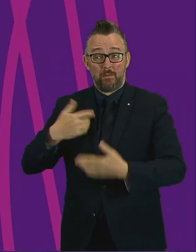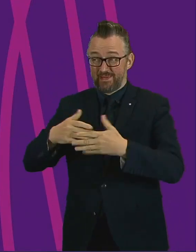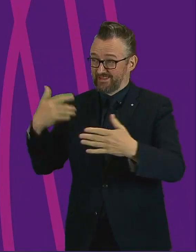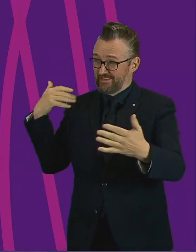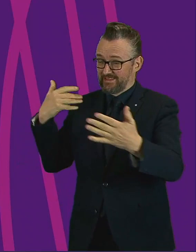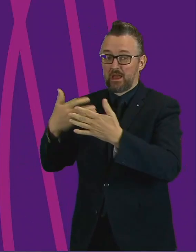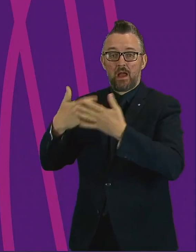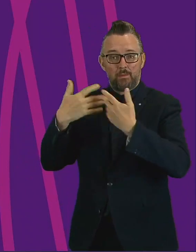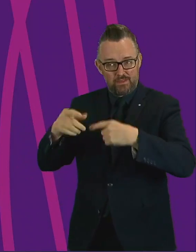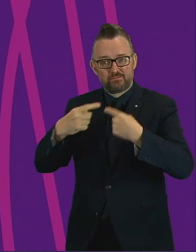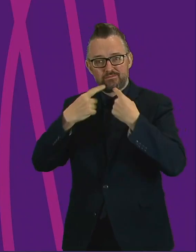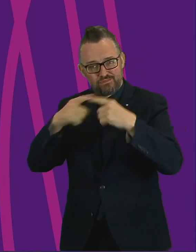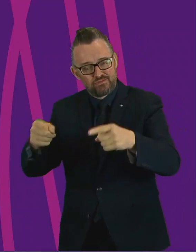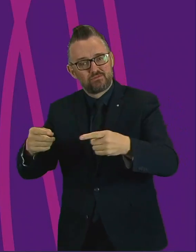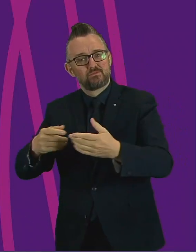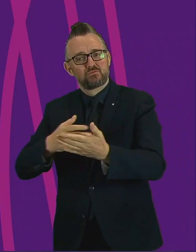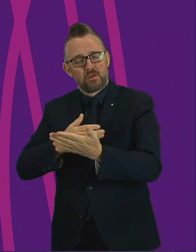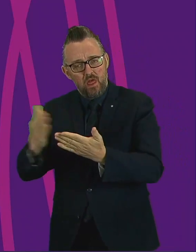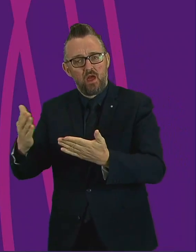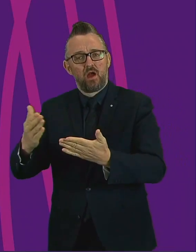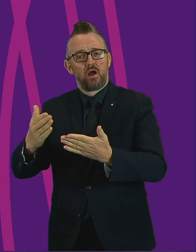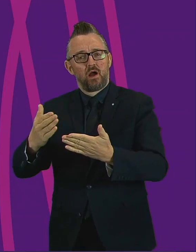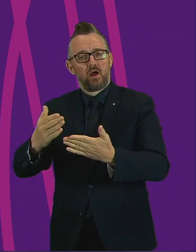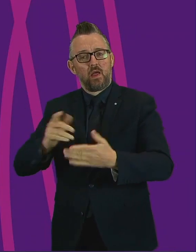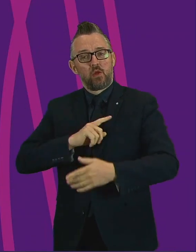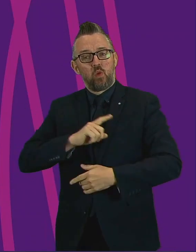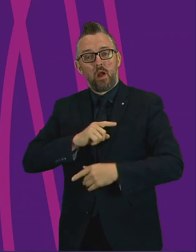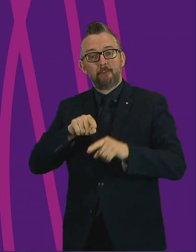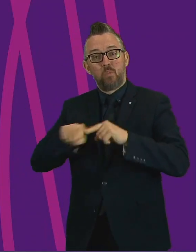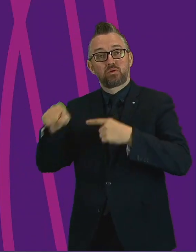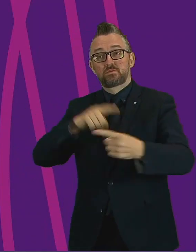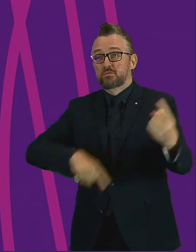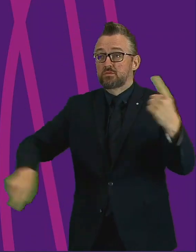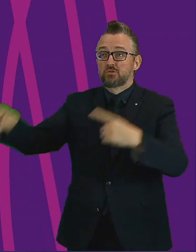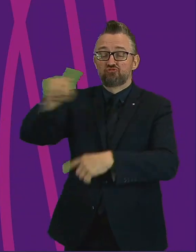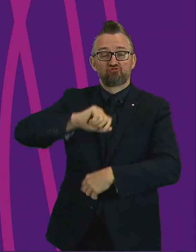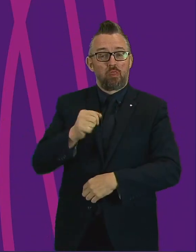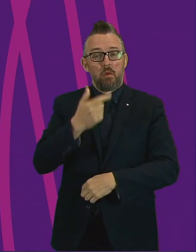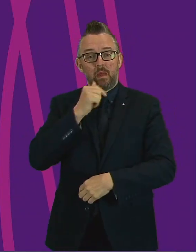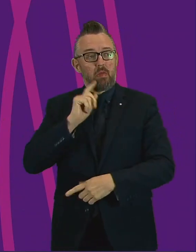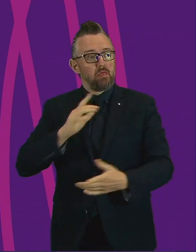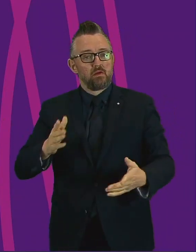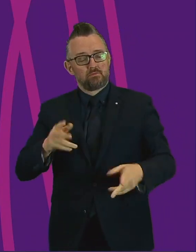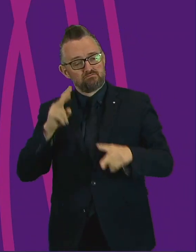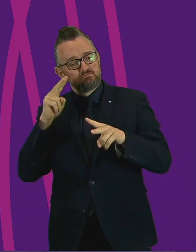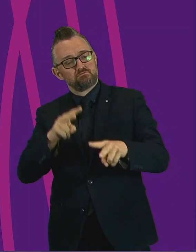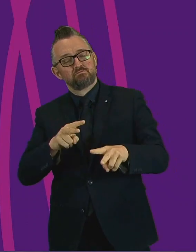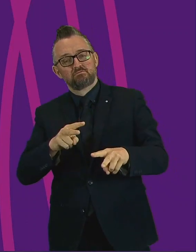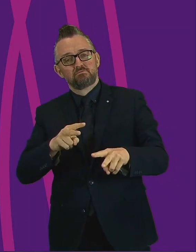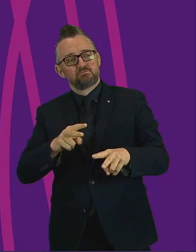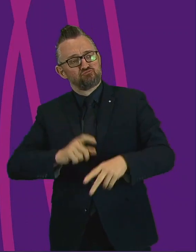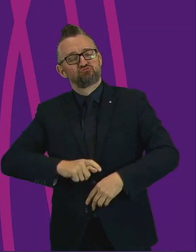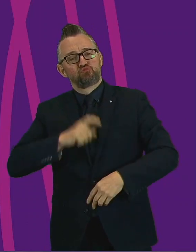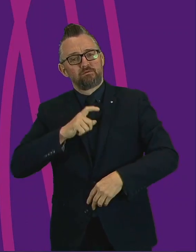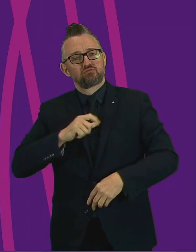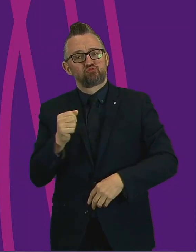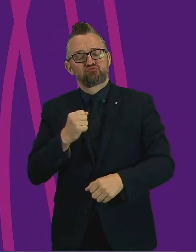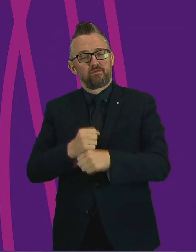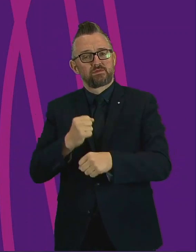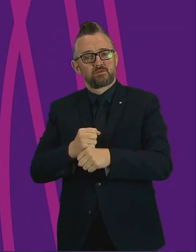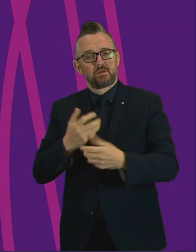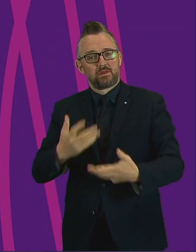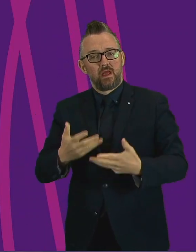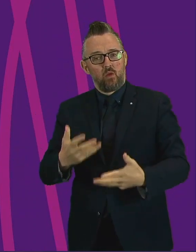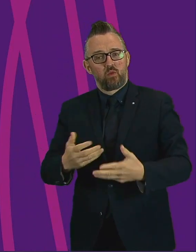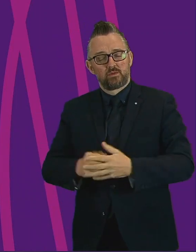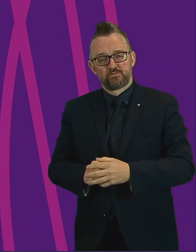think, broadly speaking, is the reason why the majority of people in Scotland do express confidence in the way in which the Scottish Government is